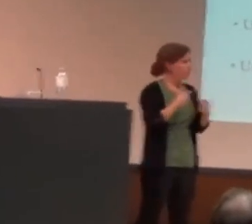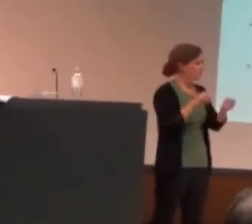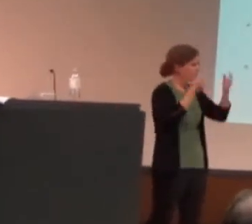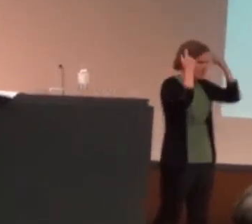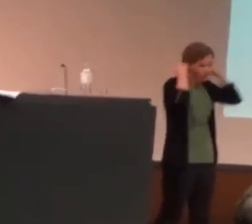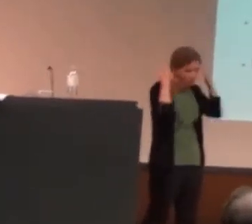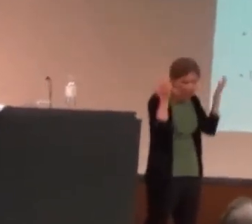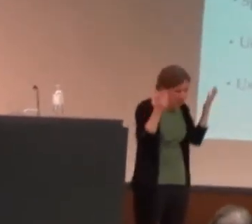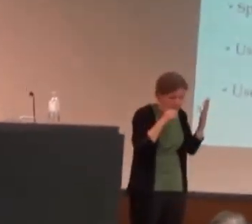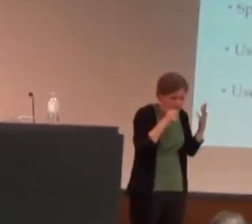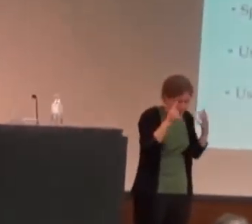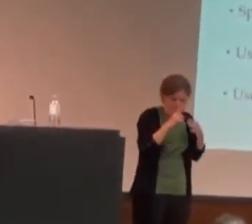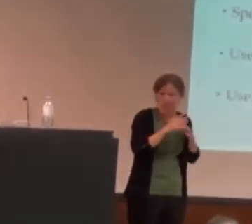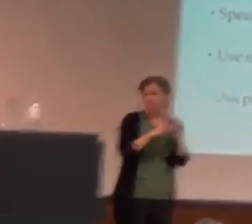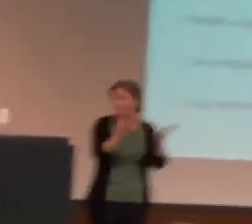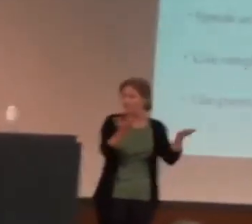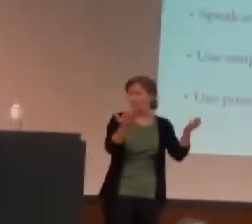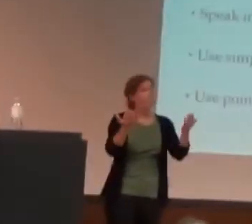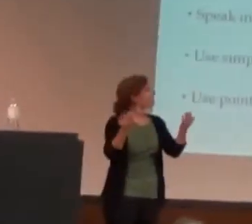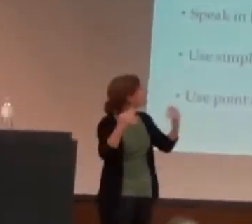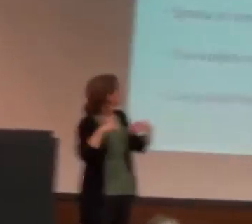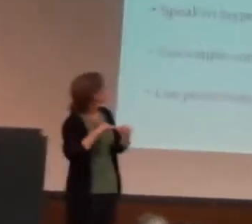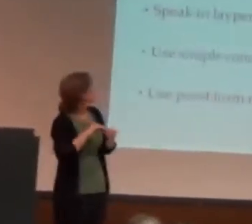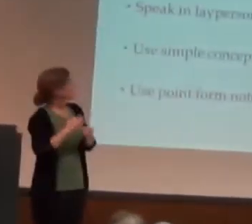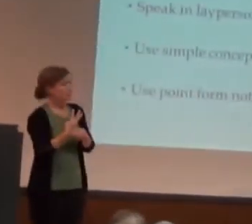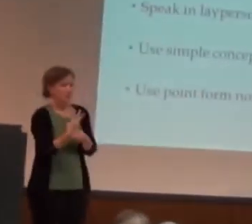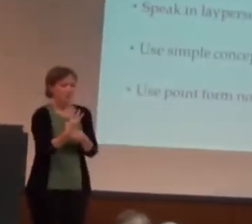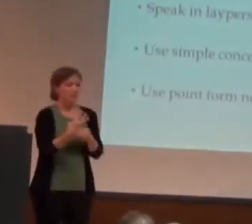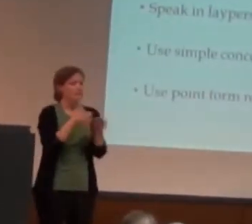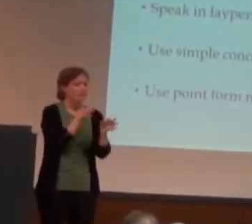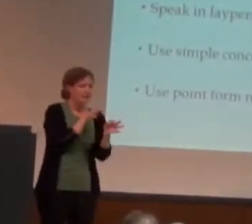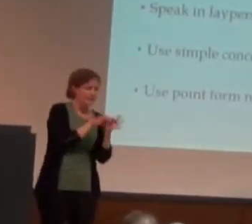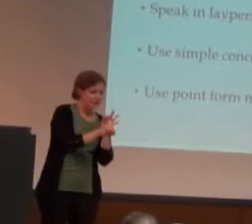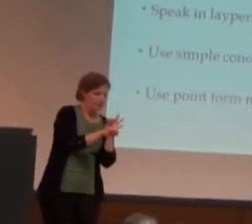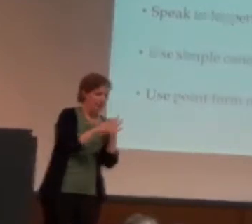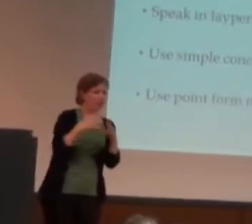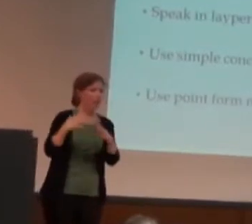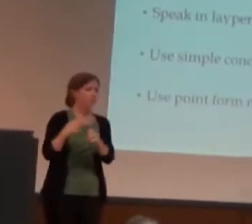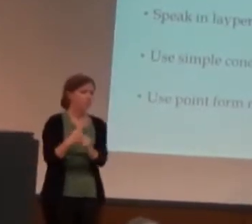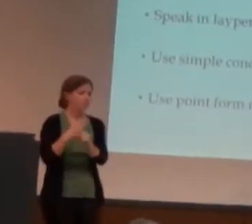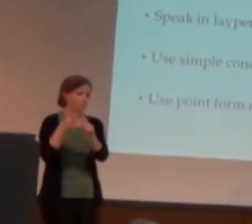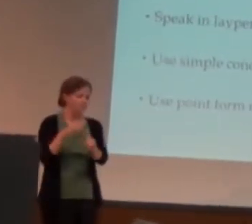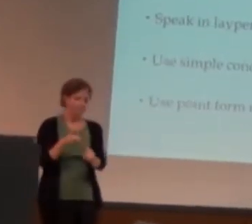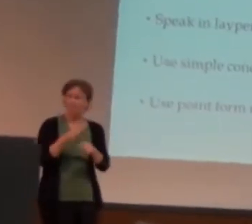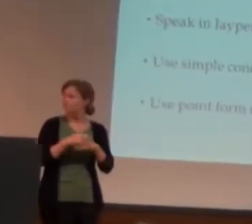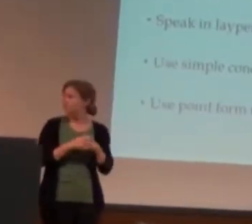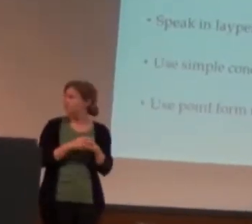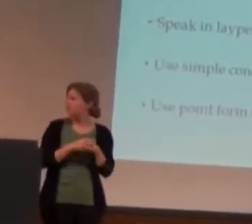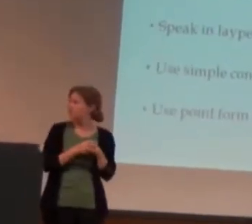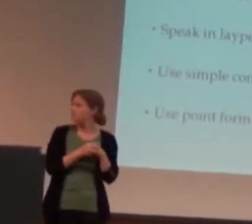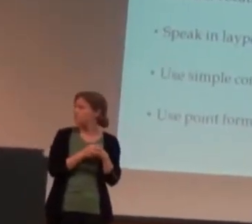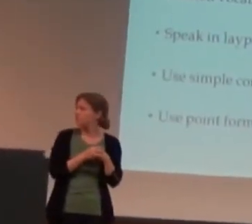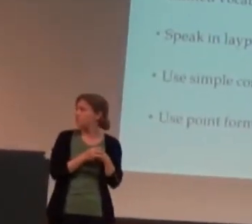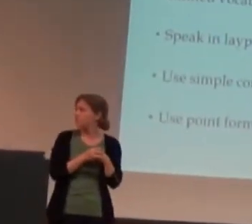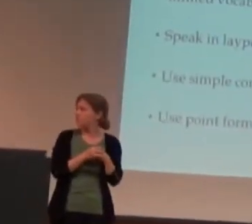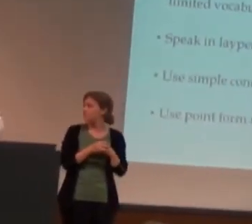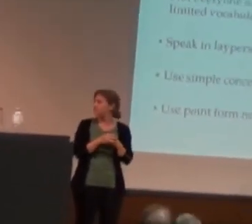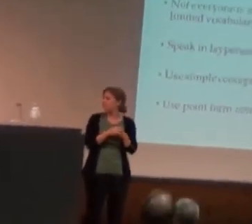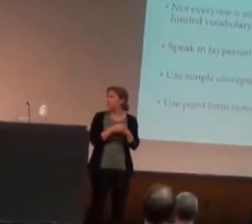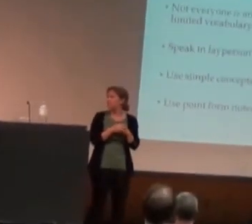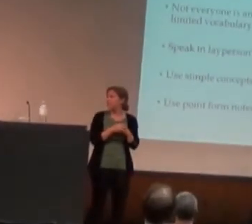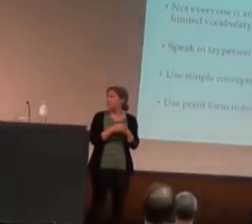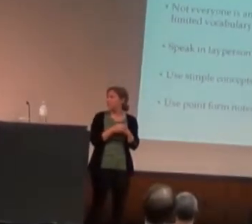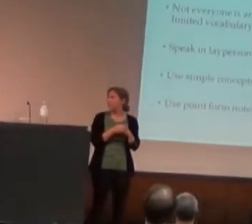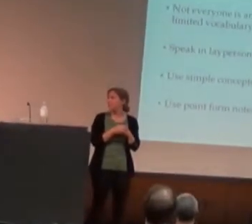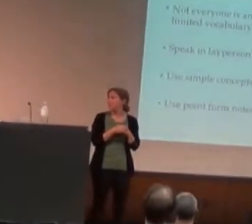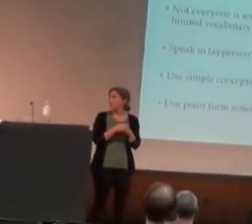So, being simple and concise. So, you want to make sure you're not, not everyone is an